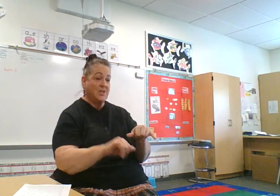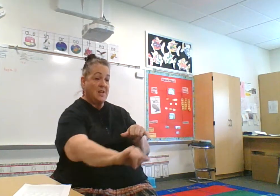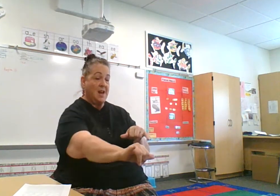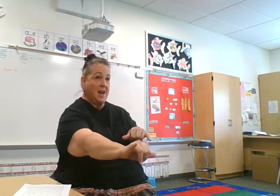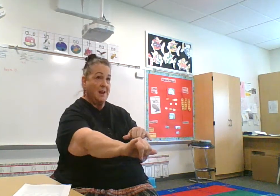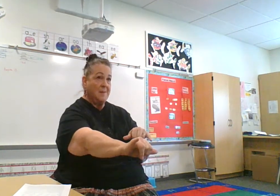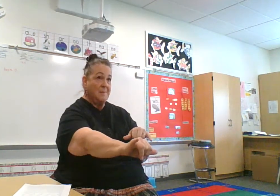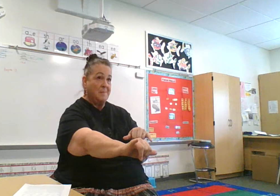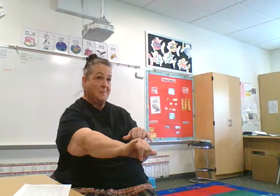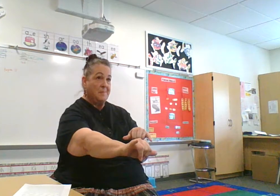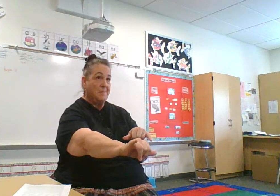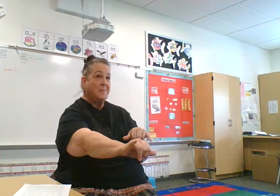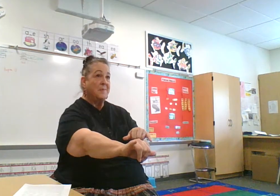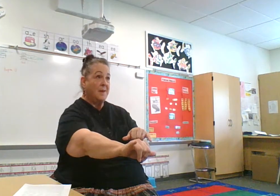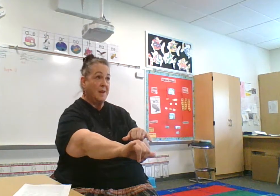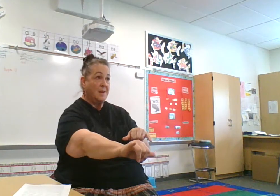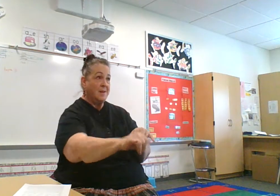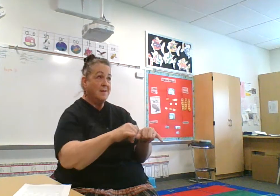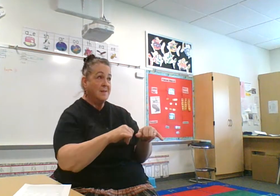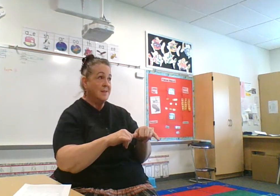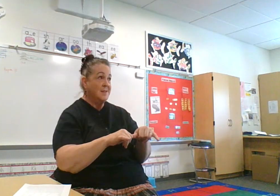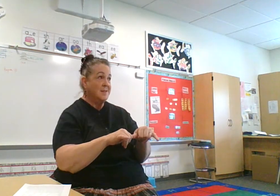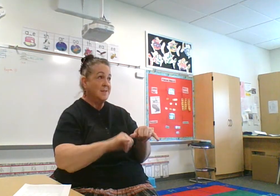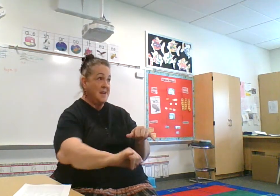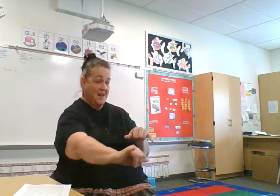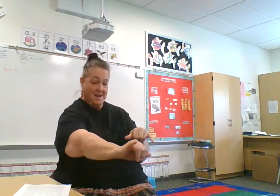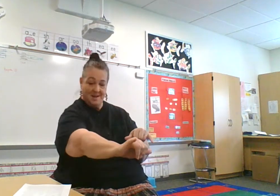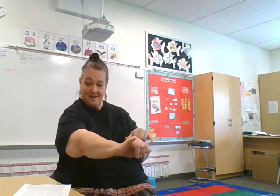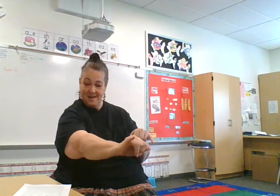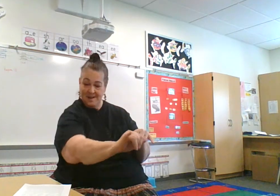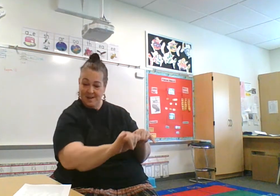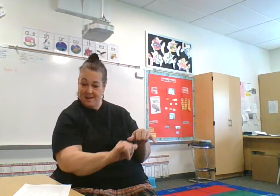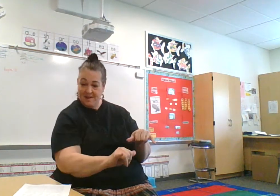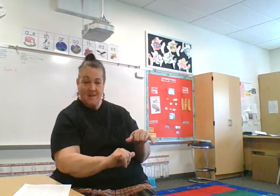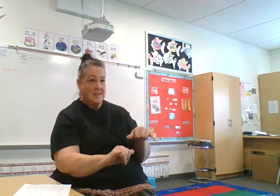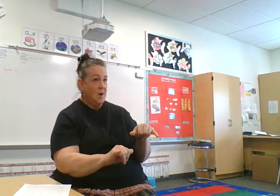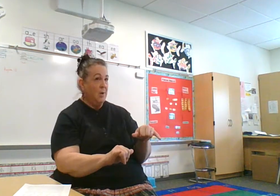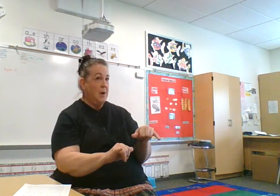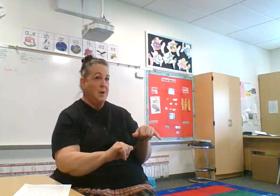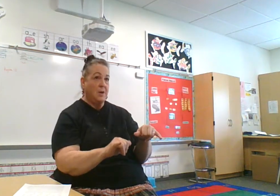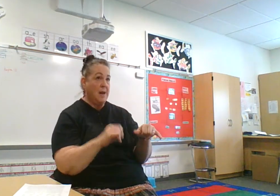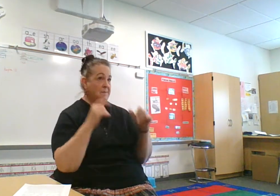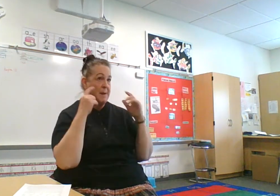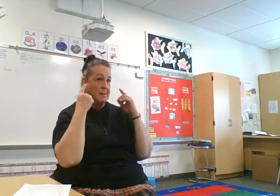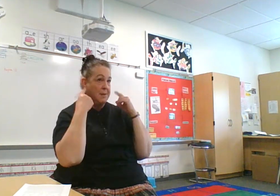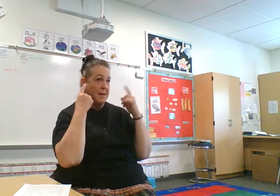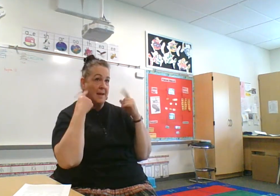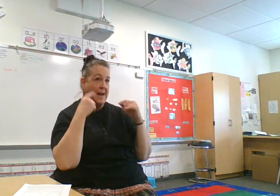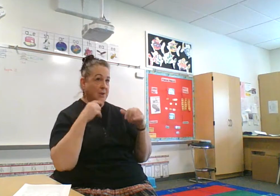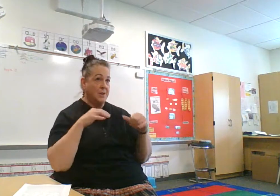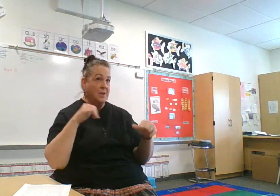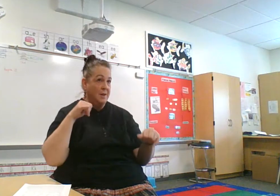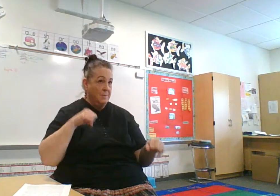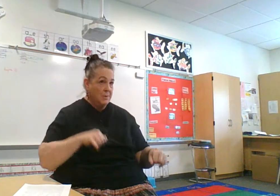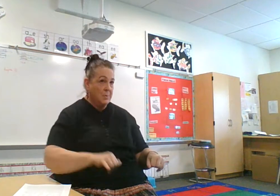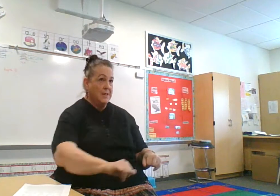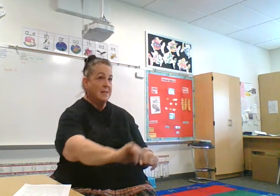Stay. Okay? Stay. That's the only way. You're going to have to make a mental connection between